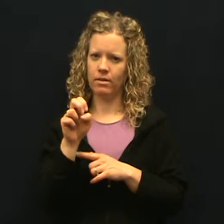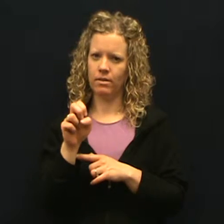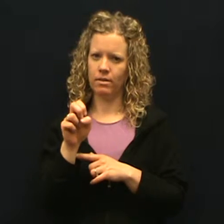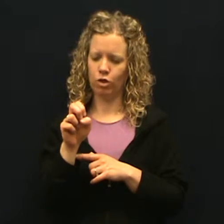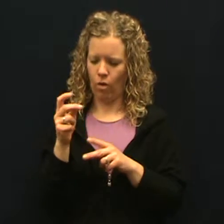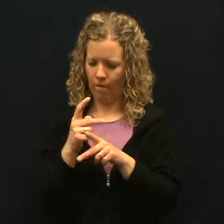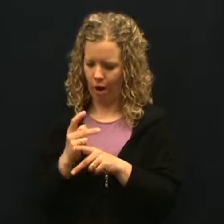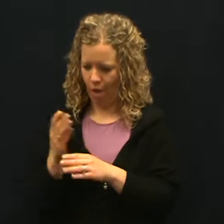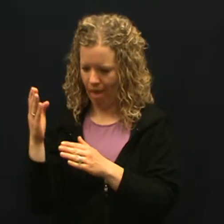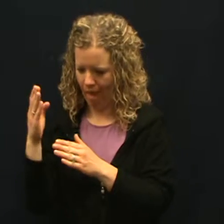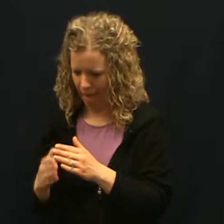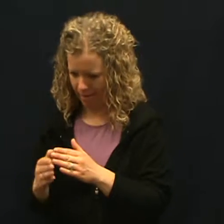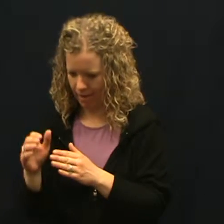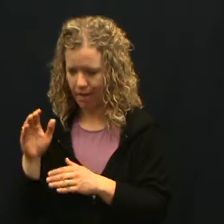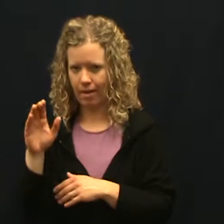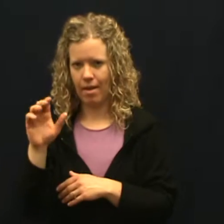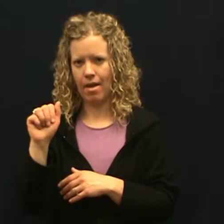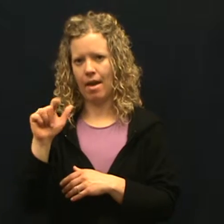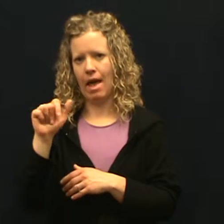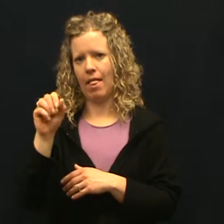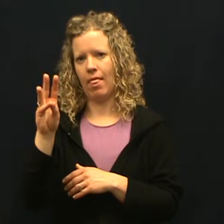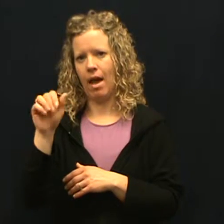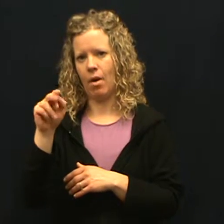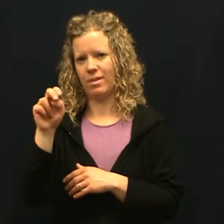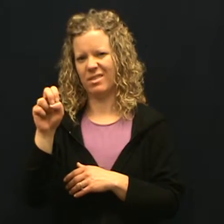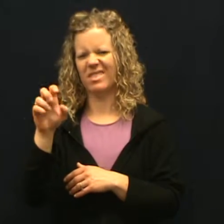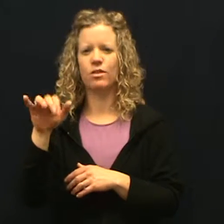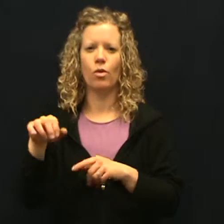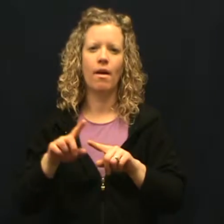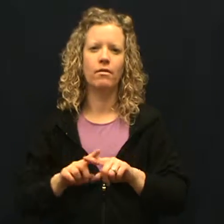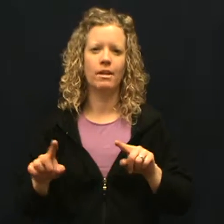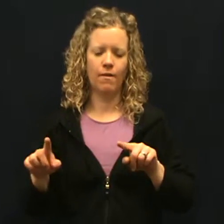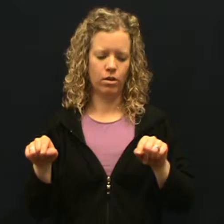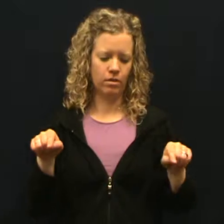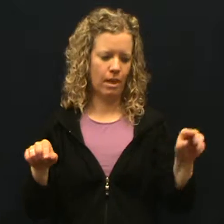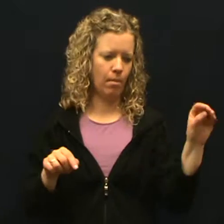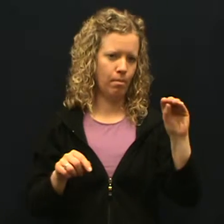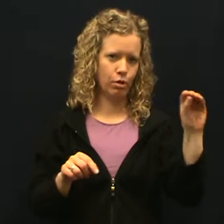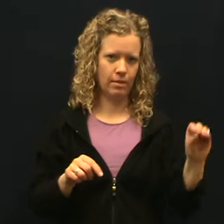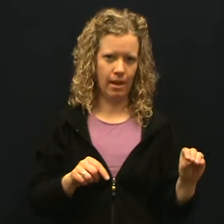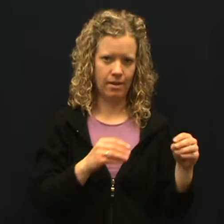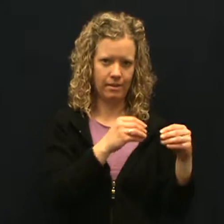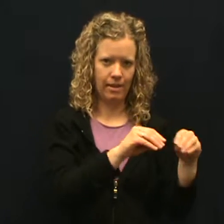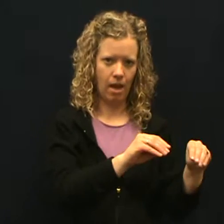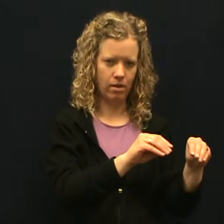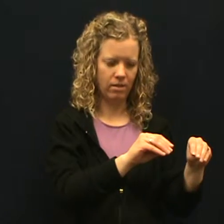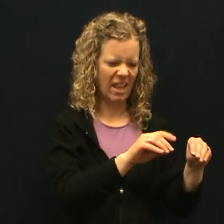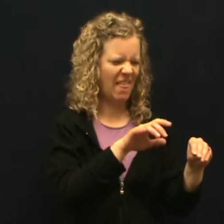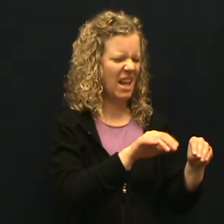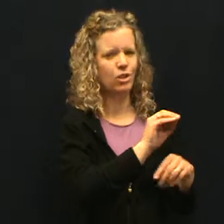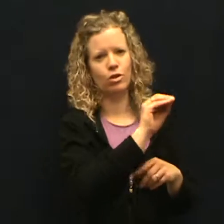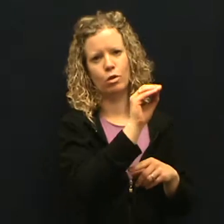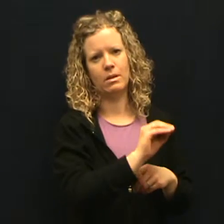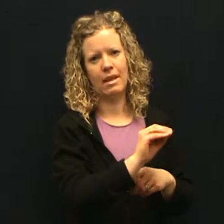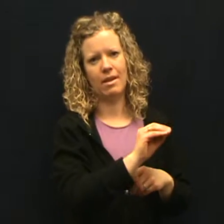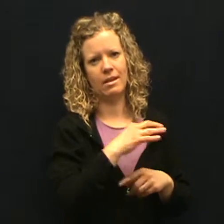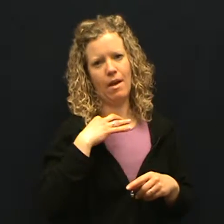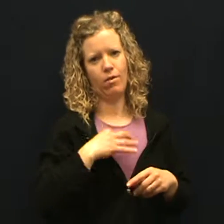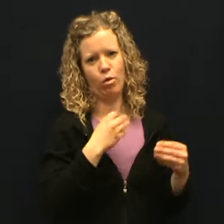the difference in these two. Under percentage of credit sales, we look at a percent of our credit sales for the month and just add it to the